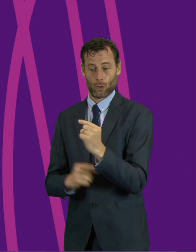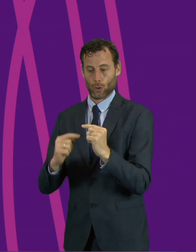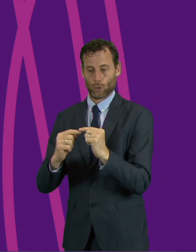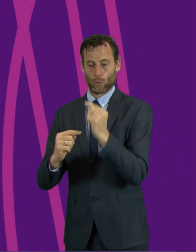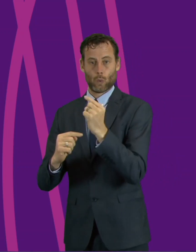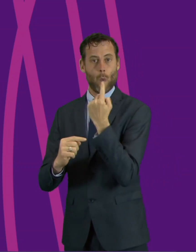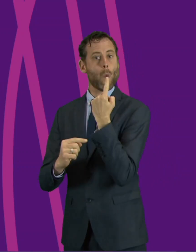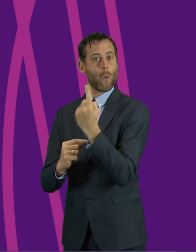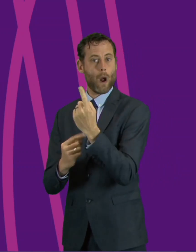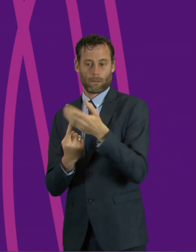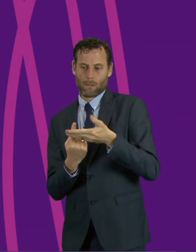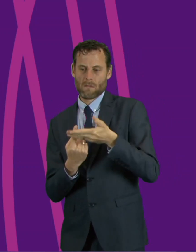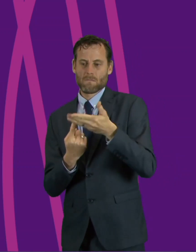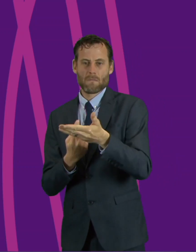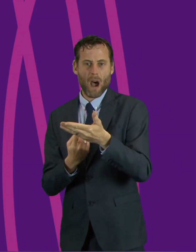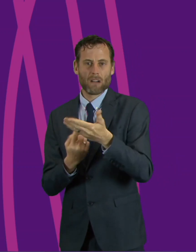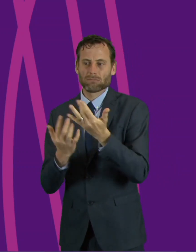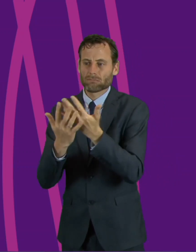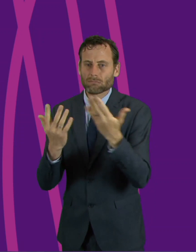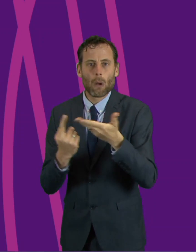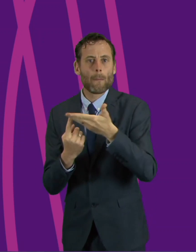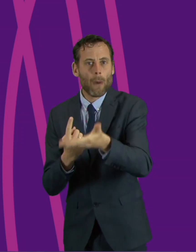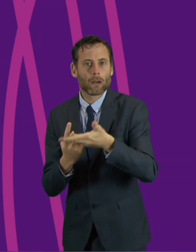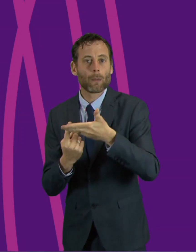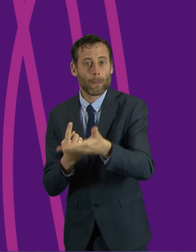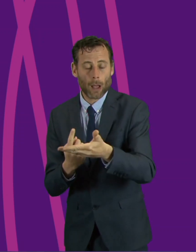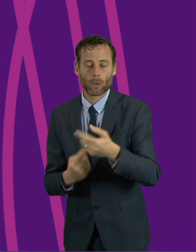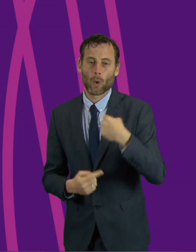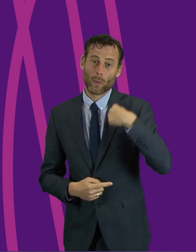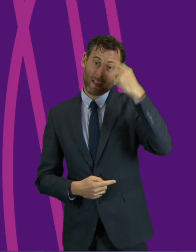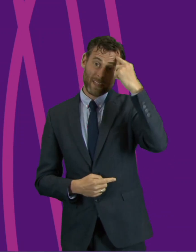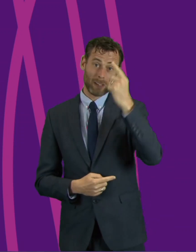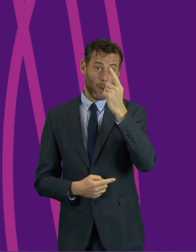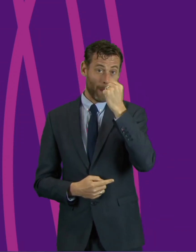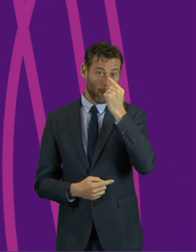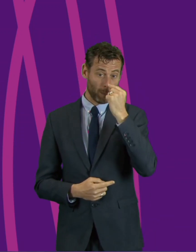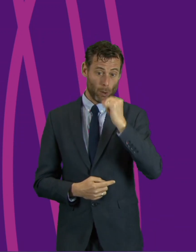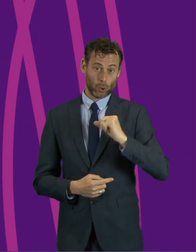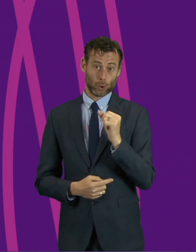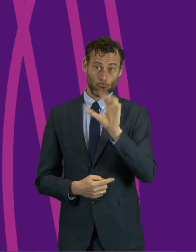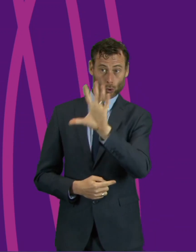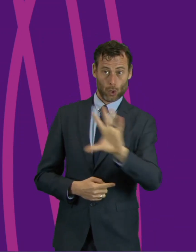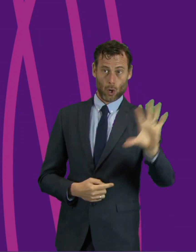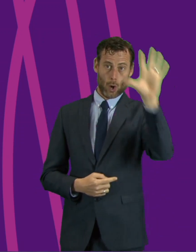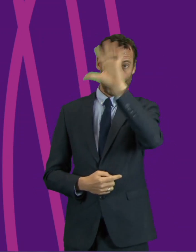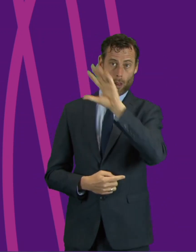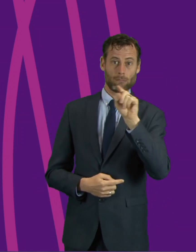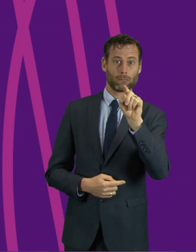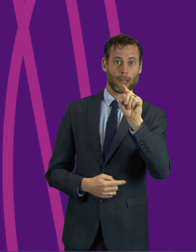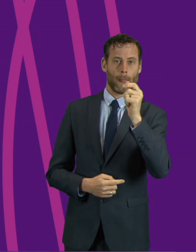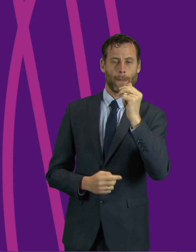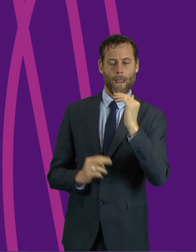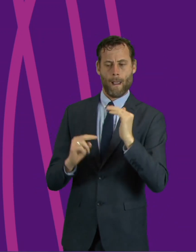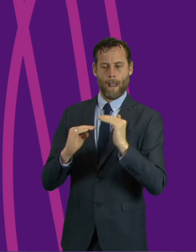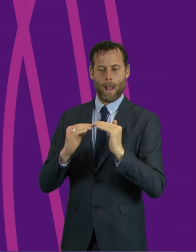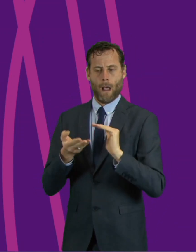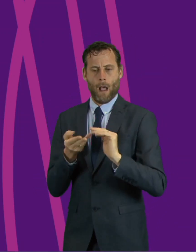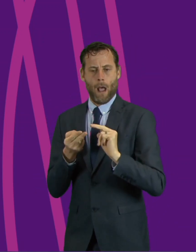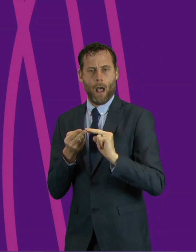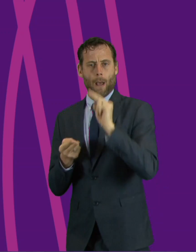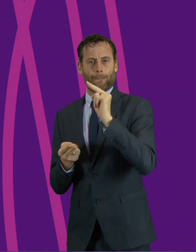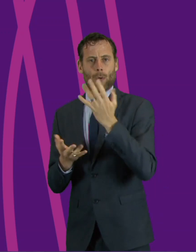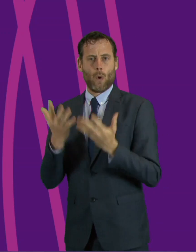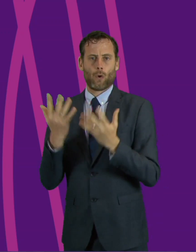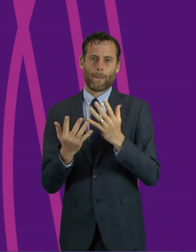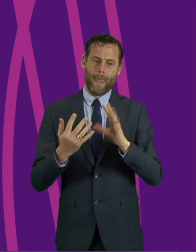said that there is an indication that it may right now be slightly higher in Scotland than in other parts of the UK, though there's a significant degree of uncertainty in that. If